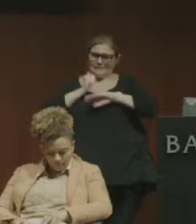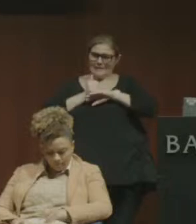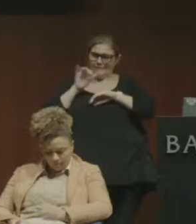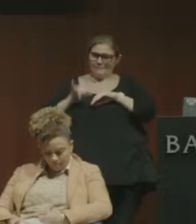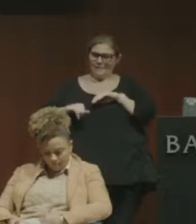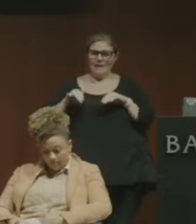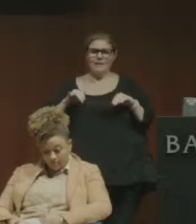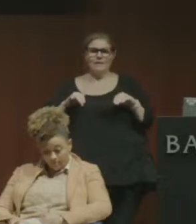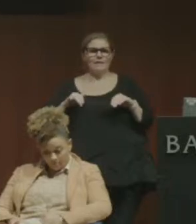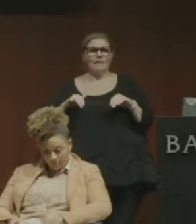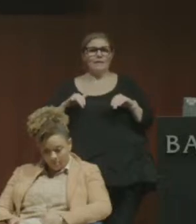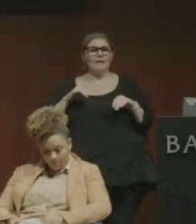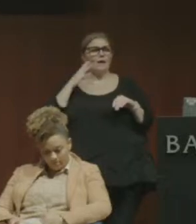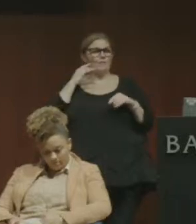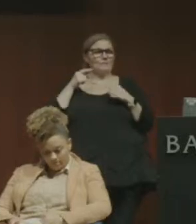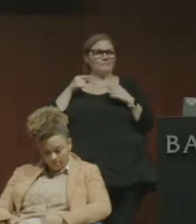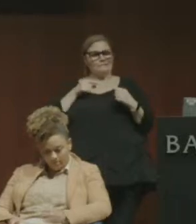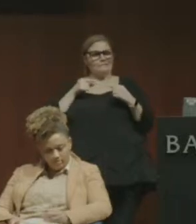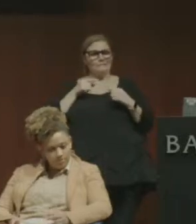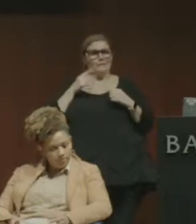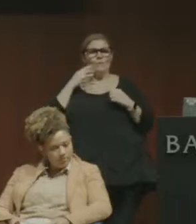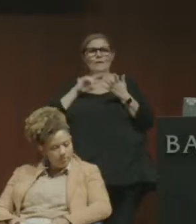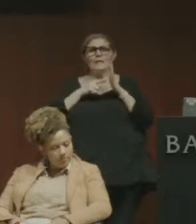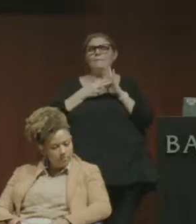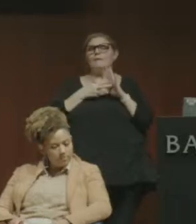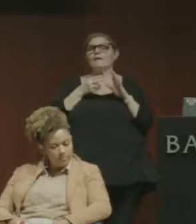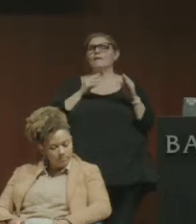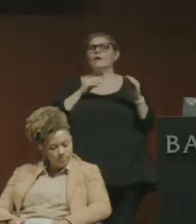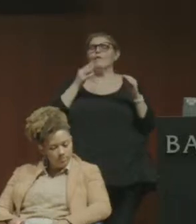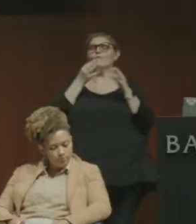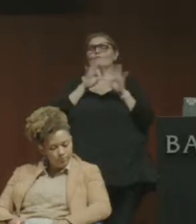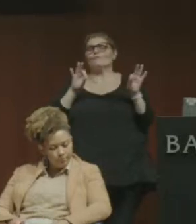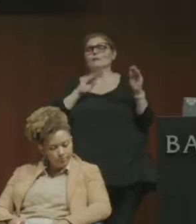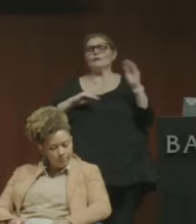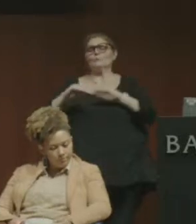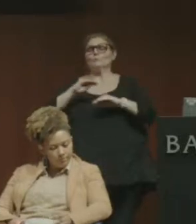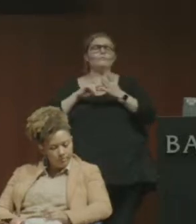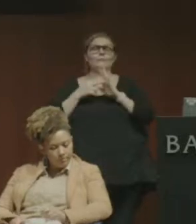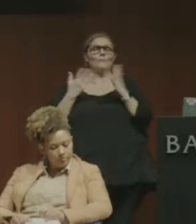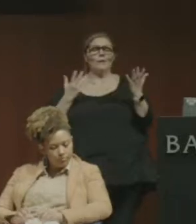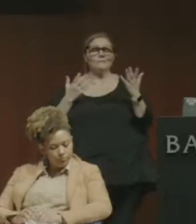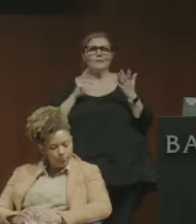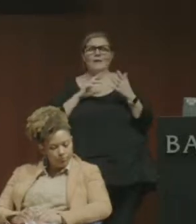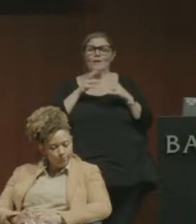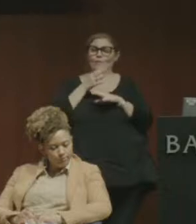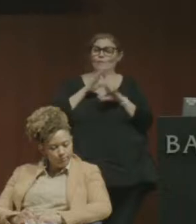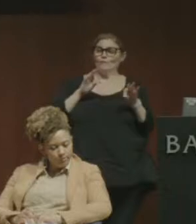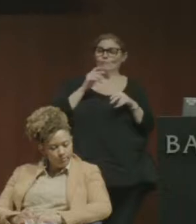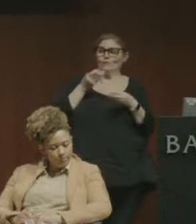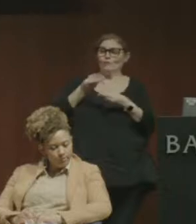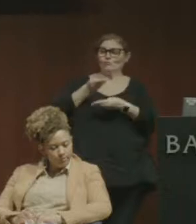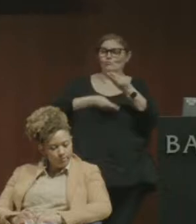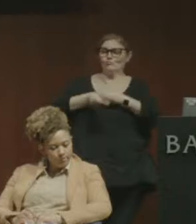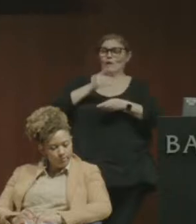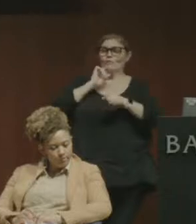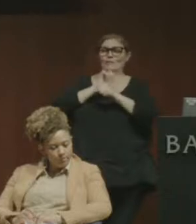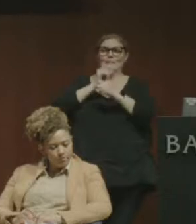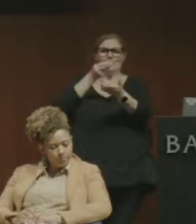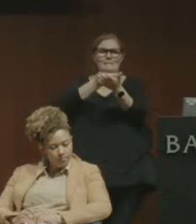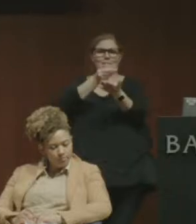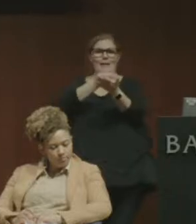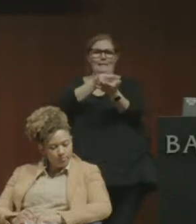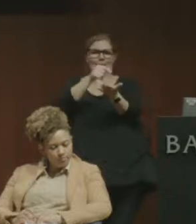framework. There are tensions about what is free to move. We know that free trade is really about freedom of